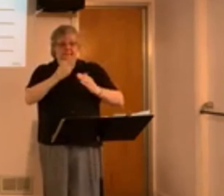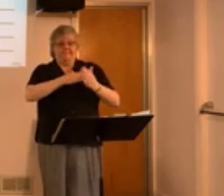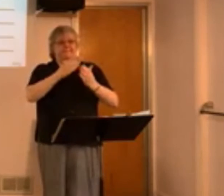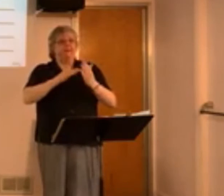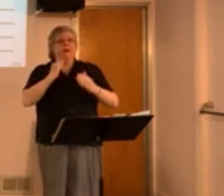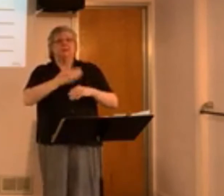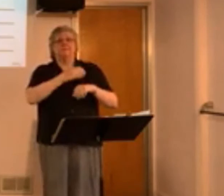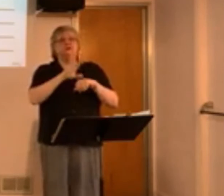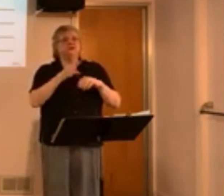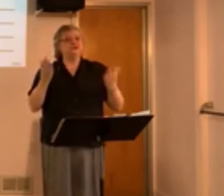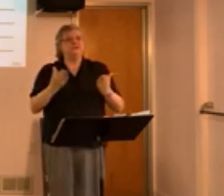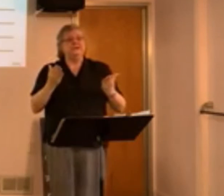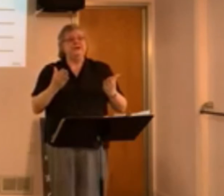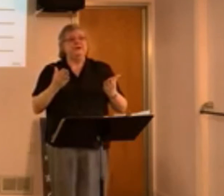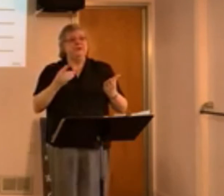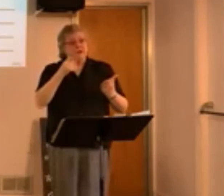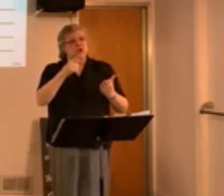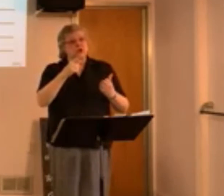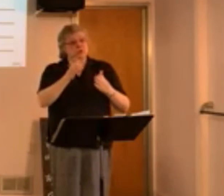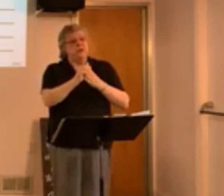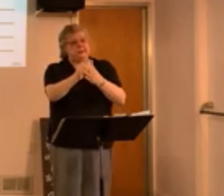Lord, you'd speak to their heart and their mind